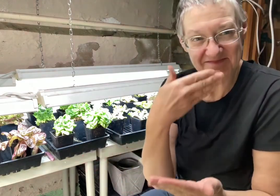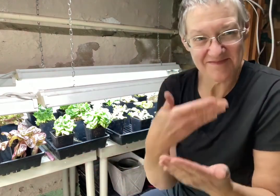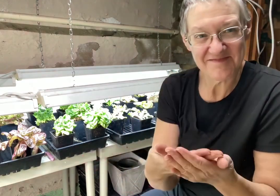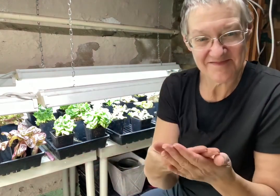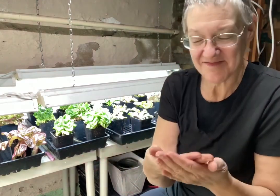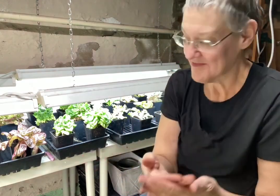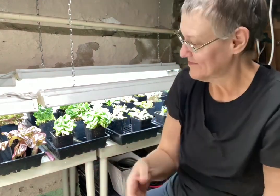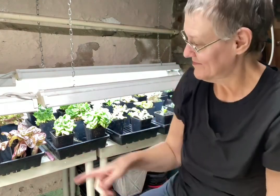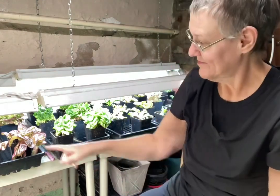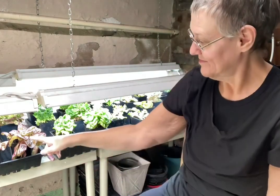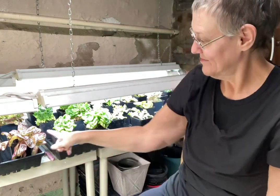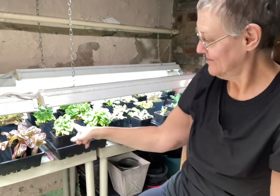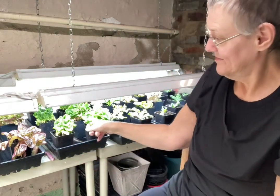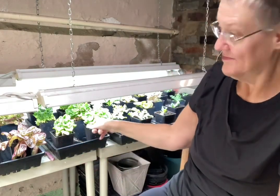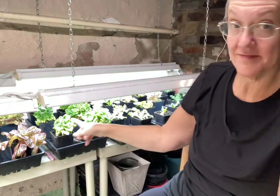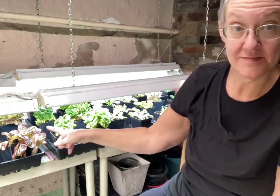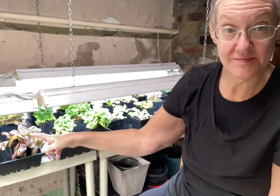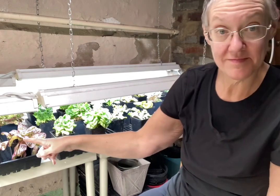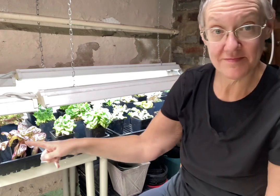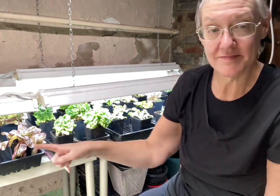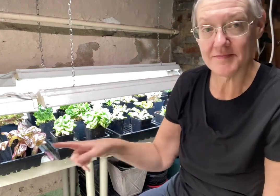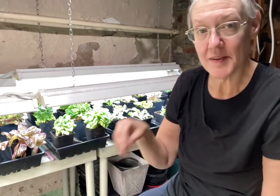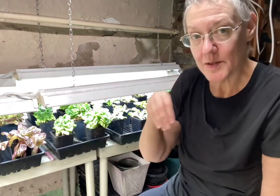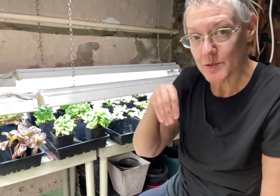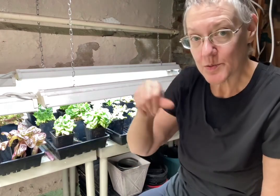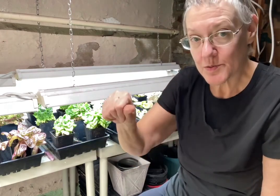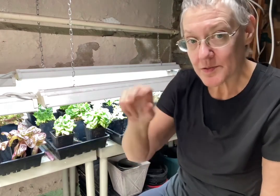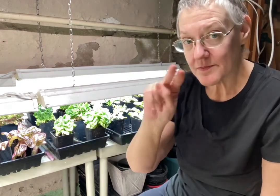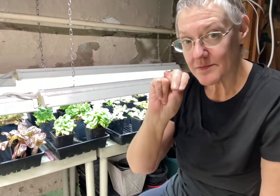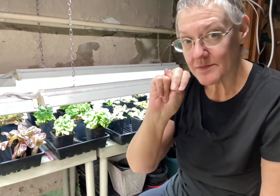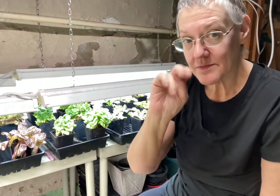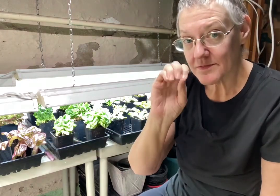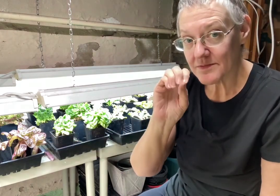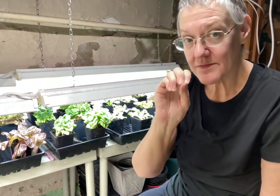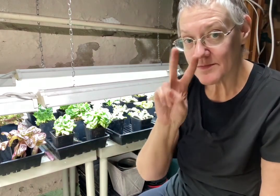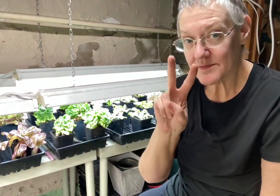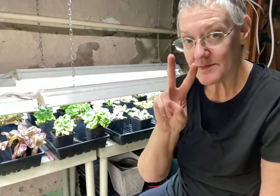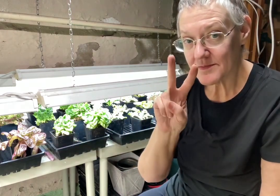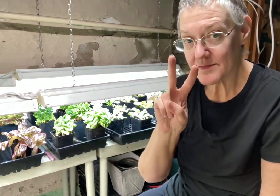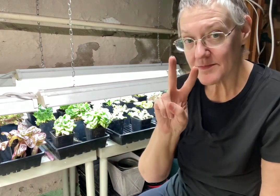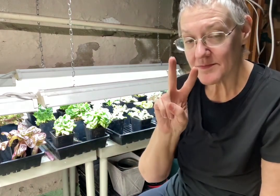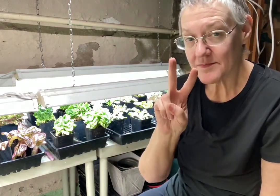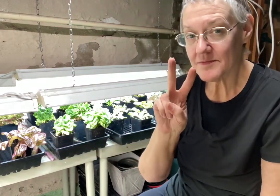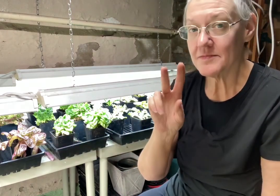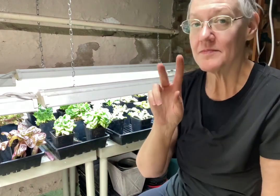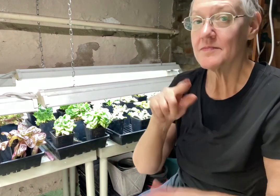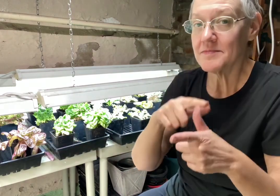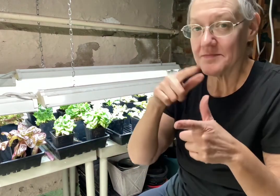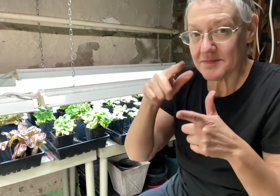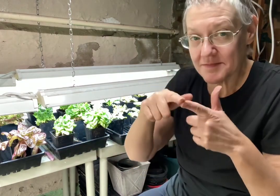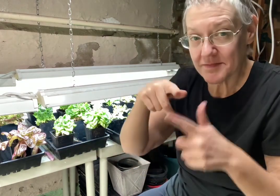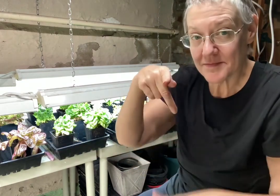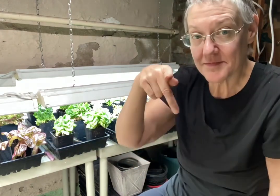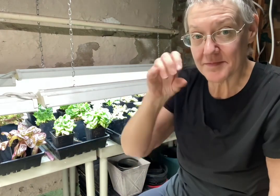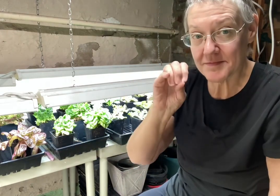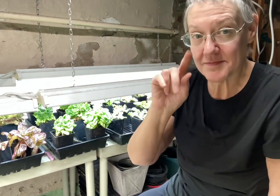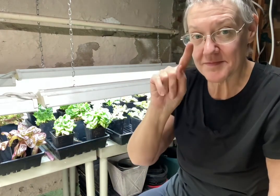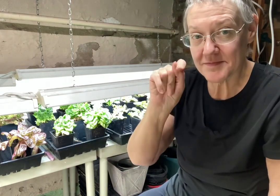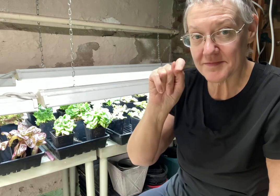They're looking really good. These along here, we sowed these seeds in November